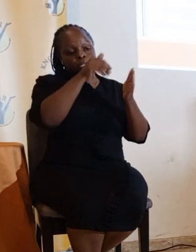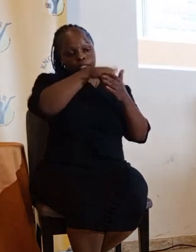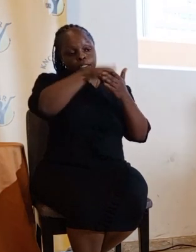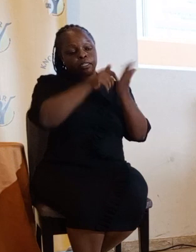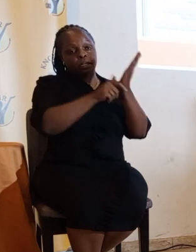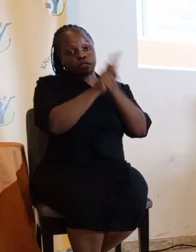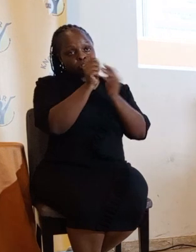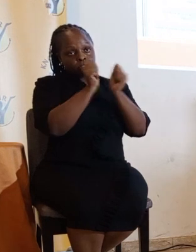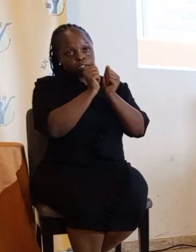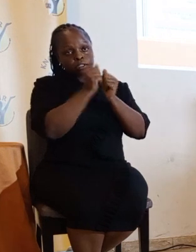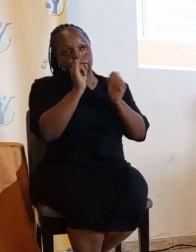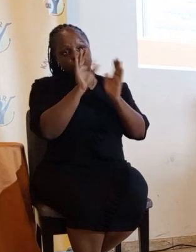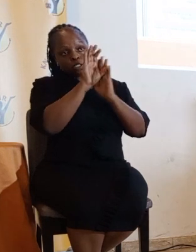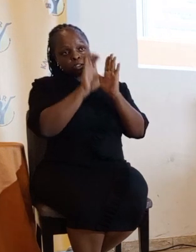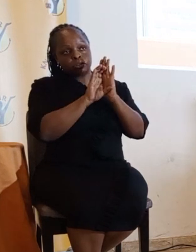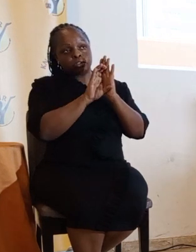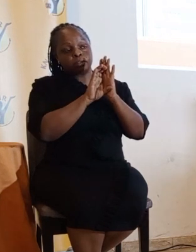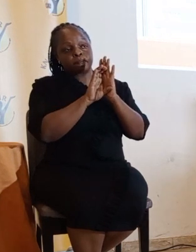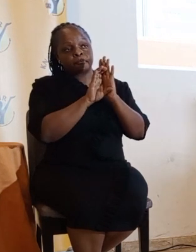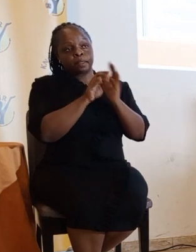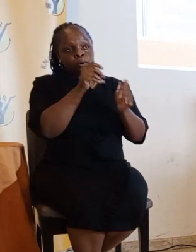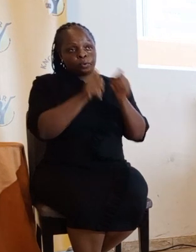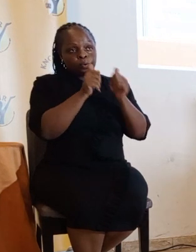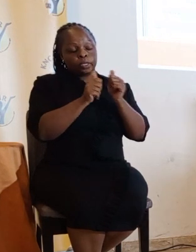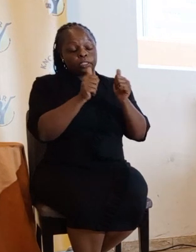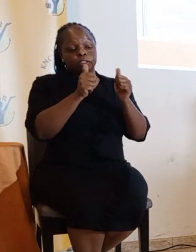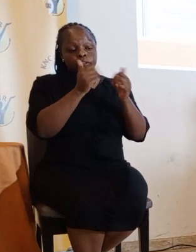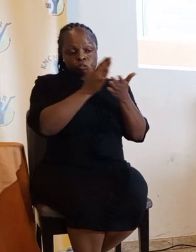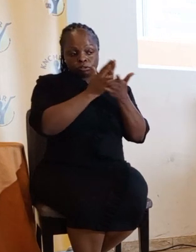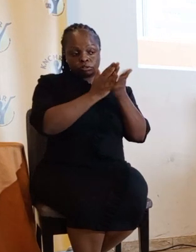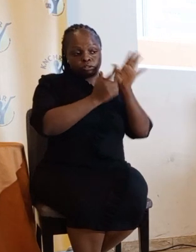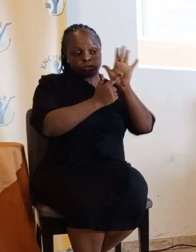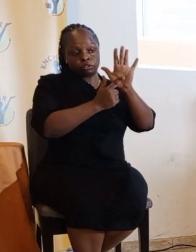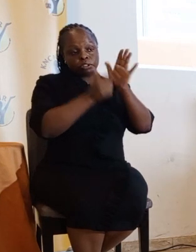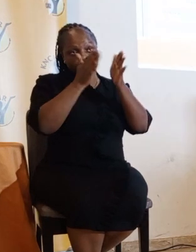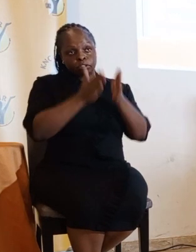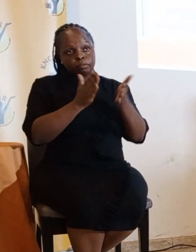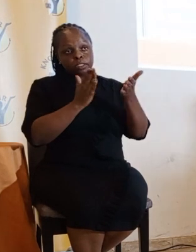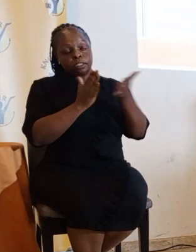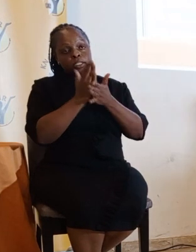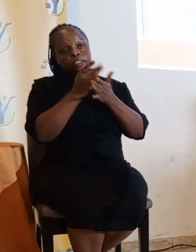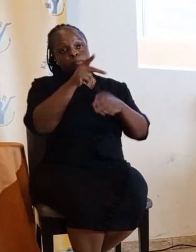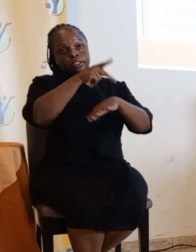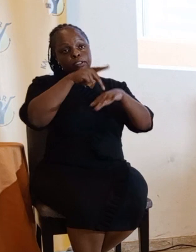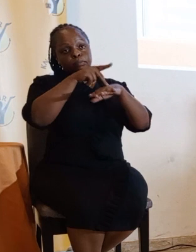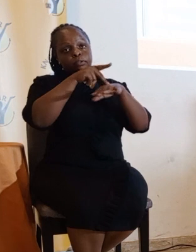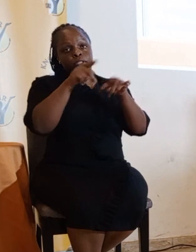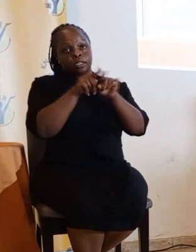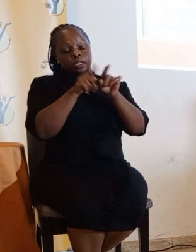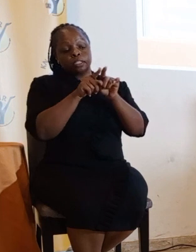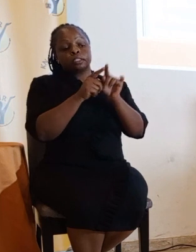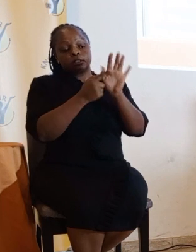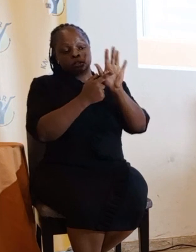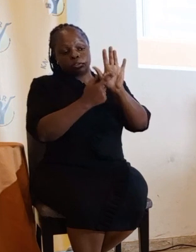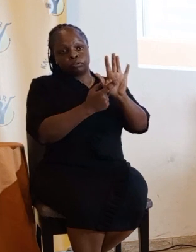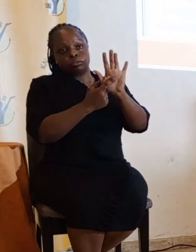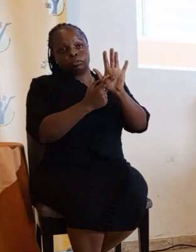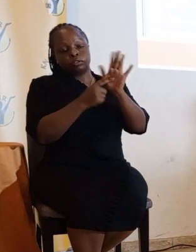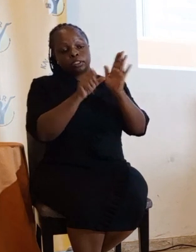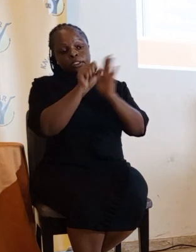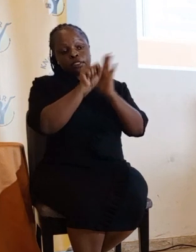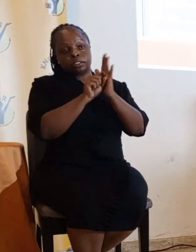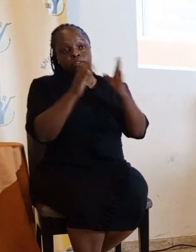Article 10 of the Constitution, which largely encompass human rights principles. As the designated state